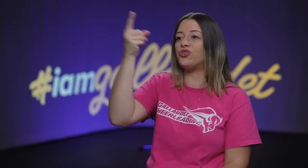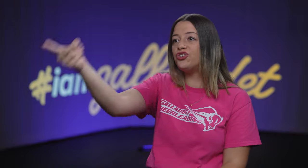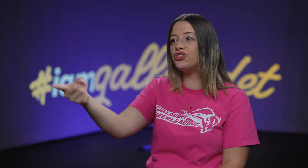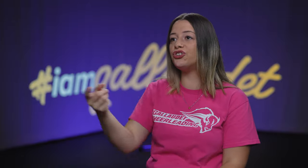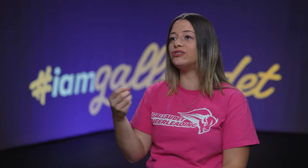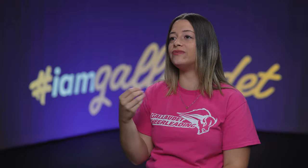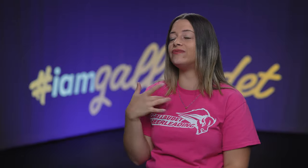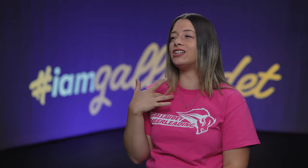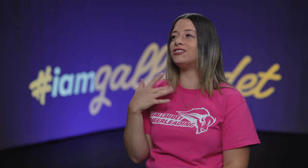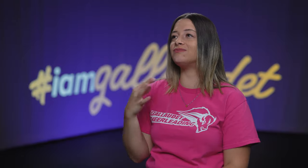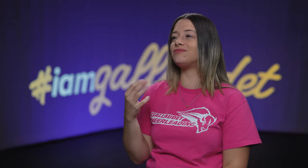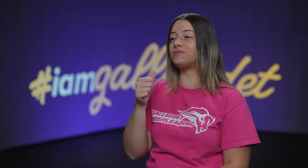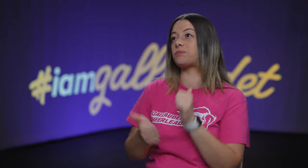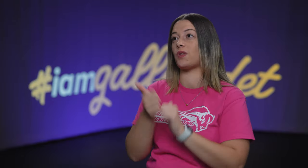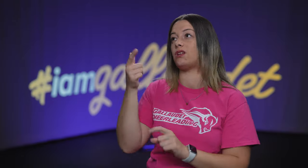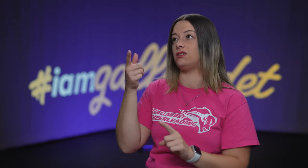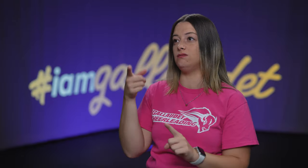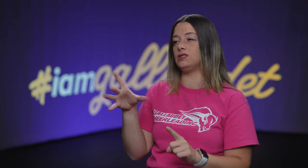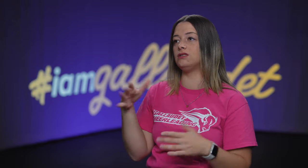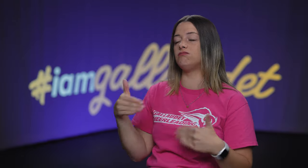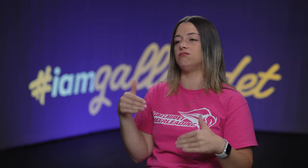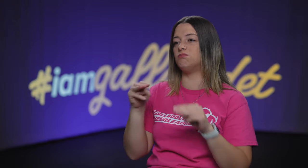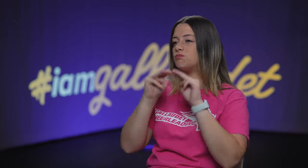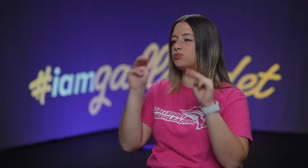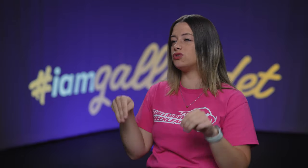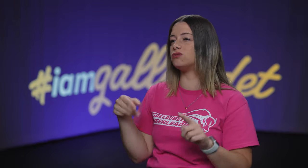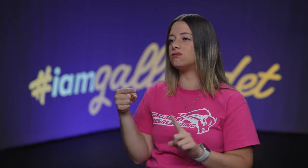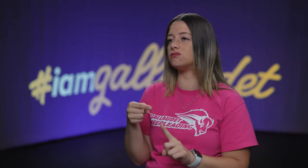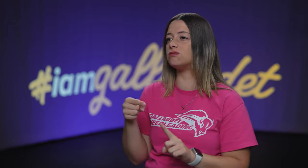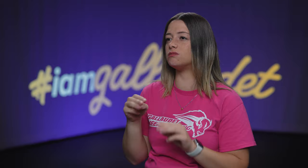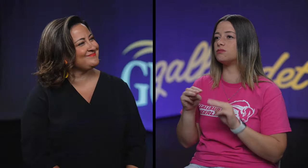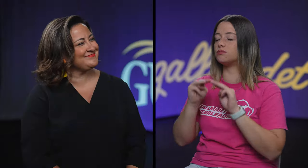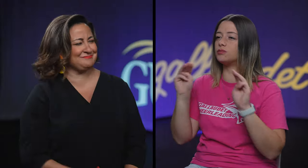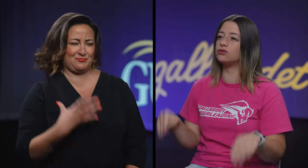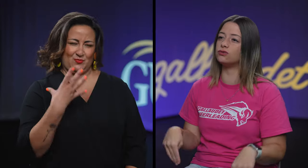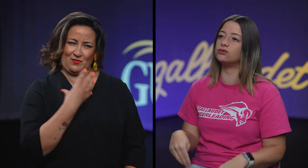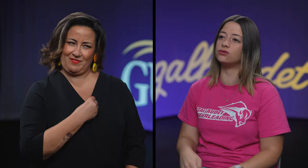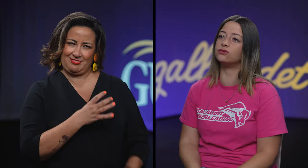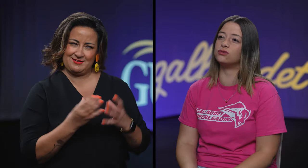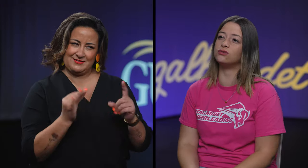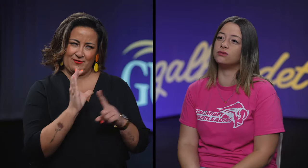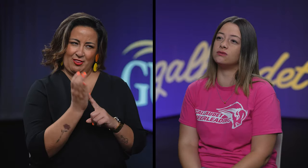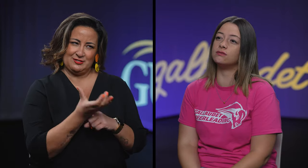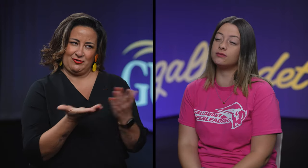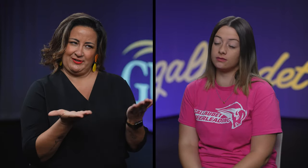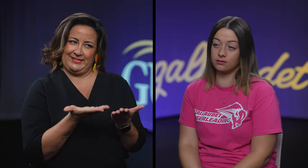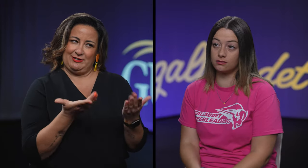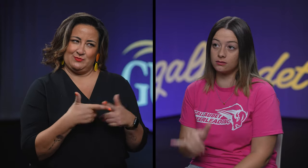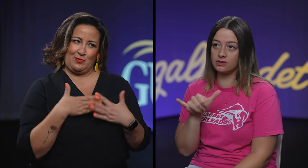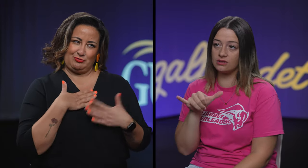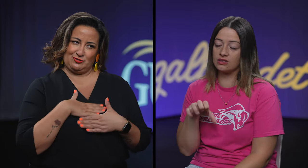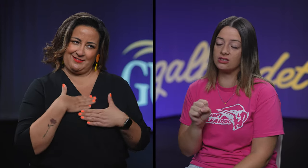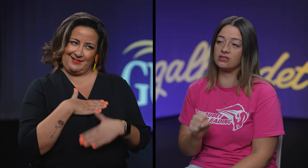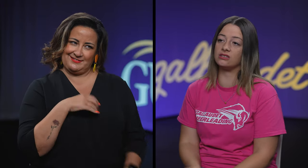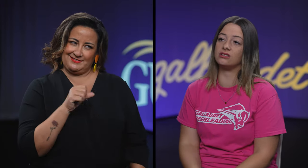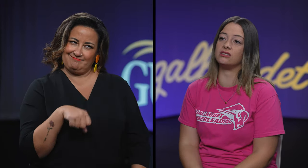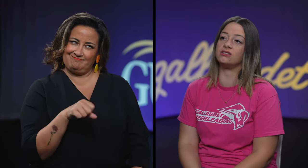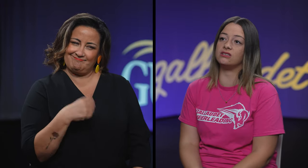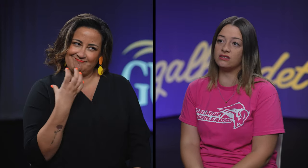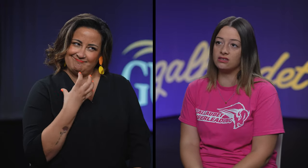I'm stressed, that's where I go. Mostly though, it's the museums. They're beautiful, and there's so much culture here to